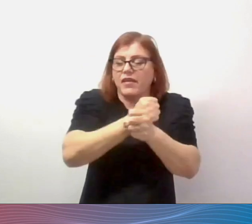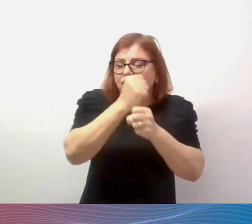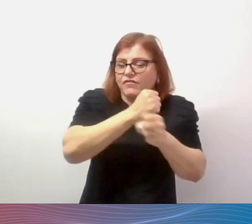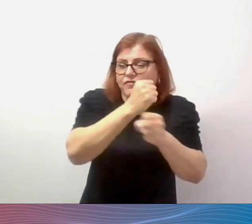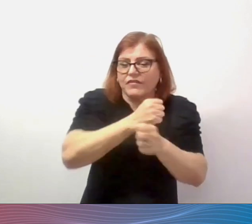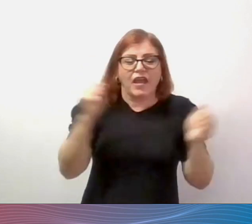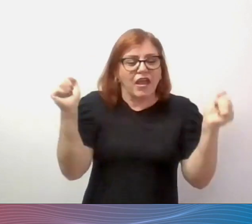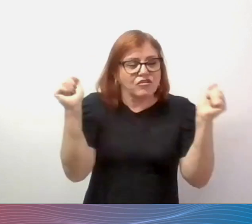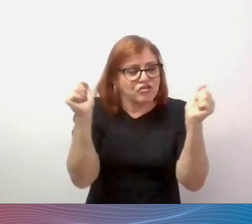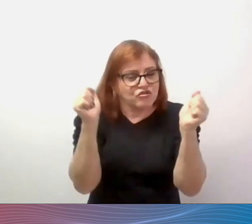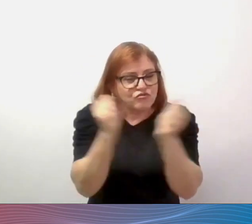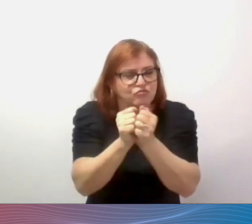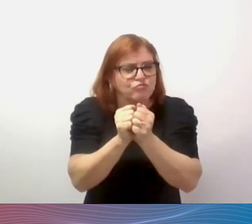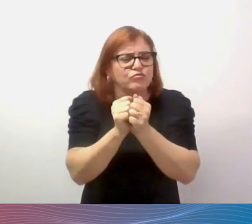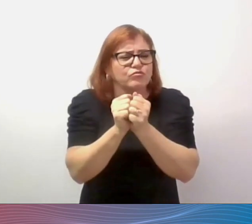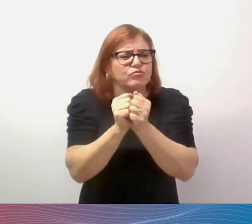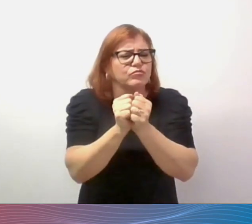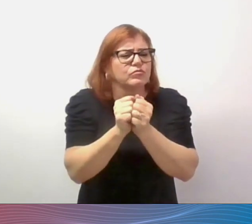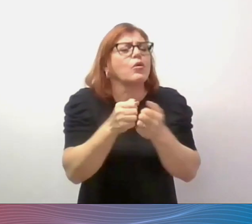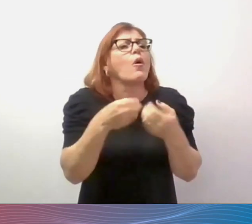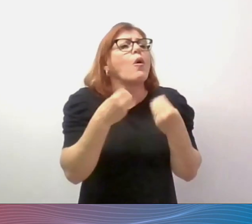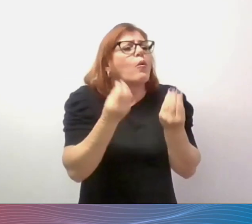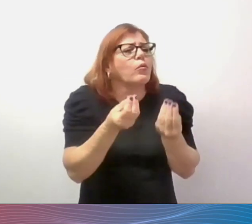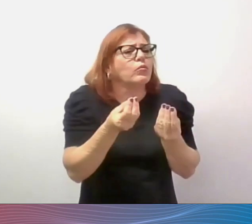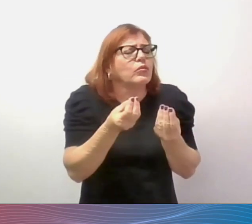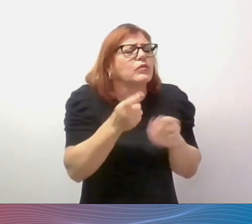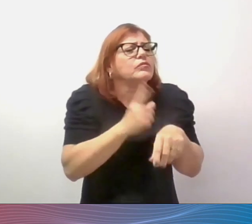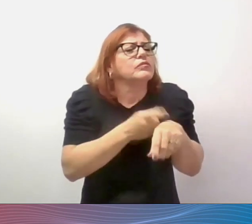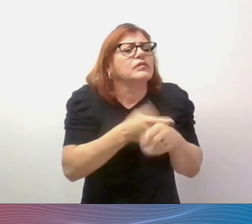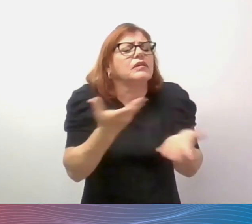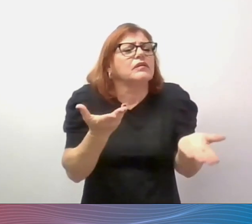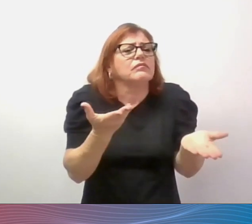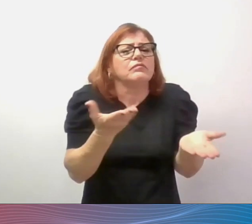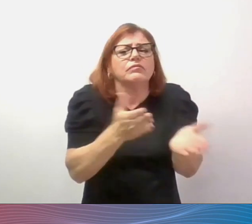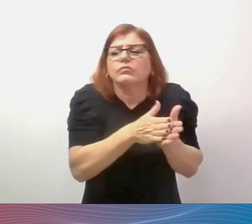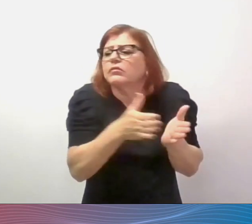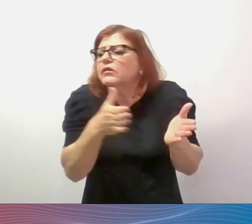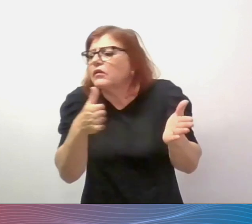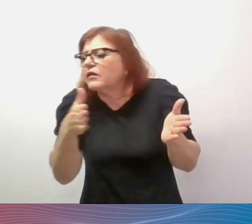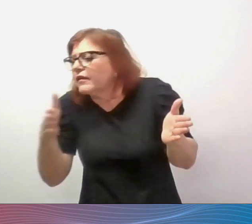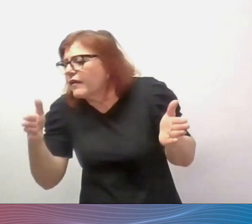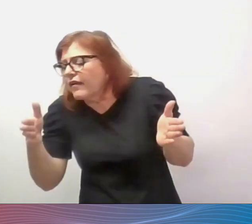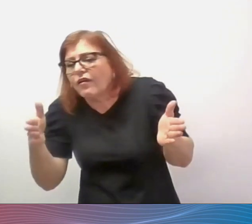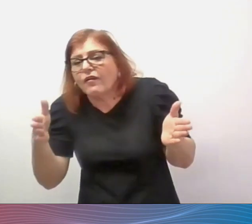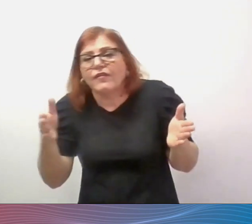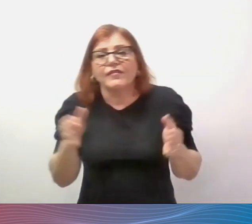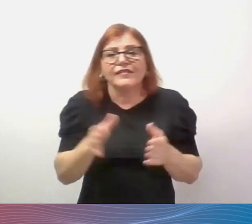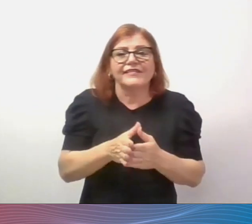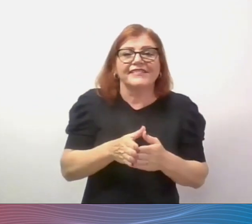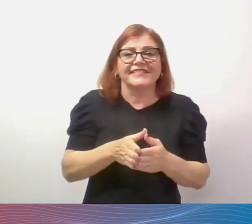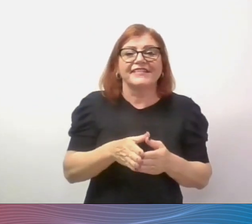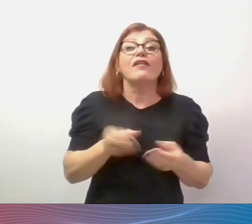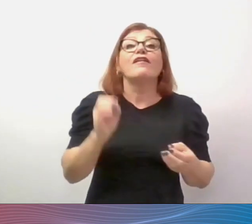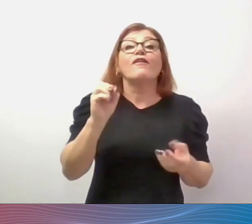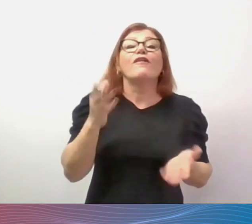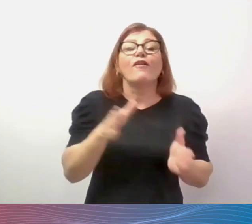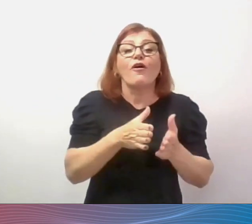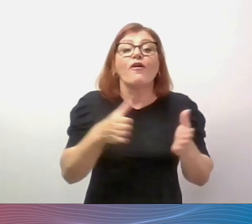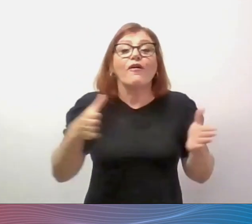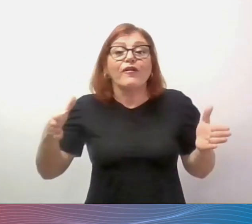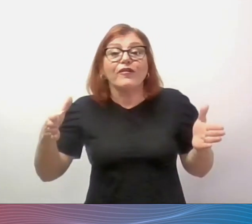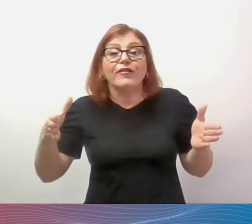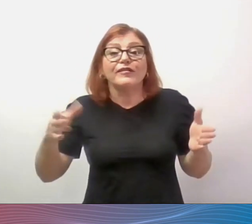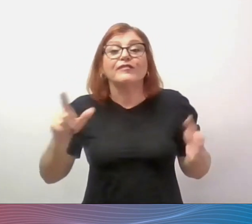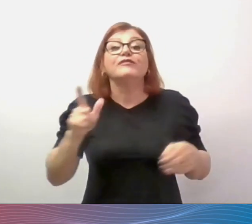Até quando? Até onde? So in other words, when you enjoy grace, your life will grow, you're mature with the